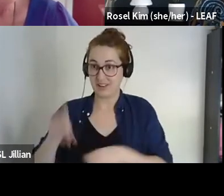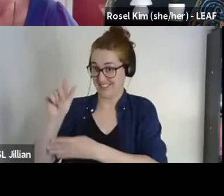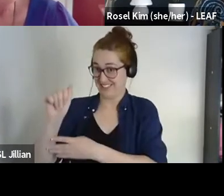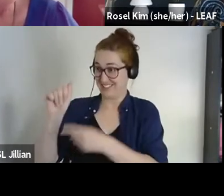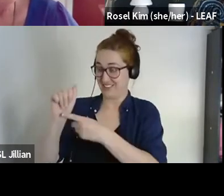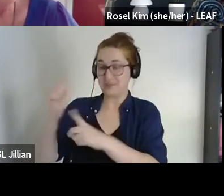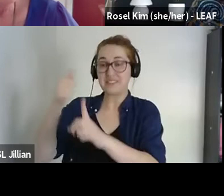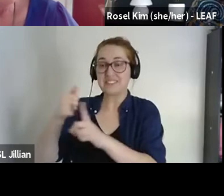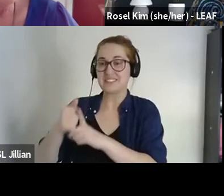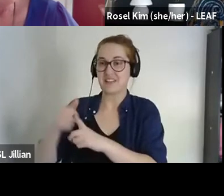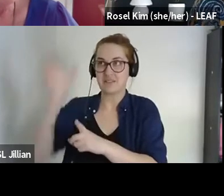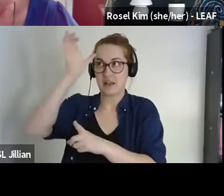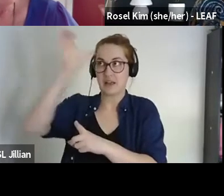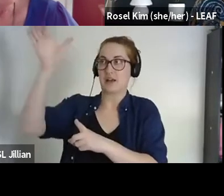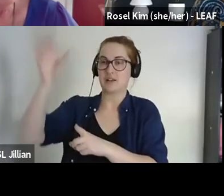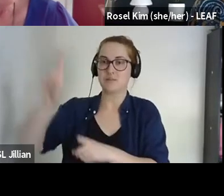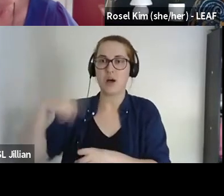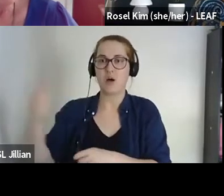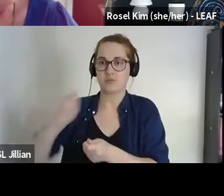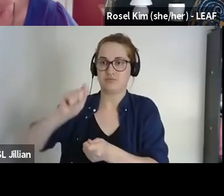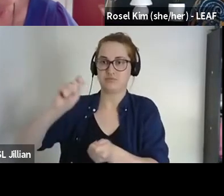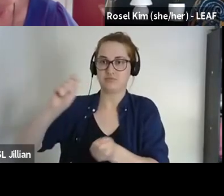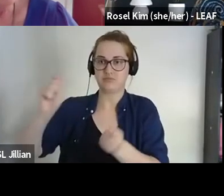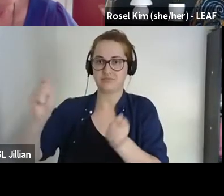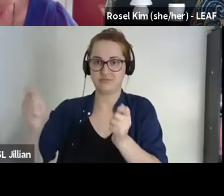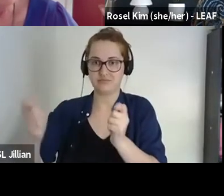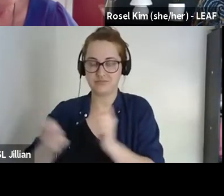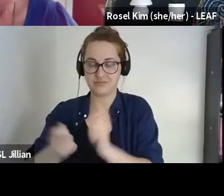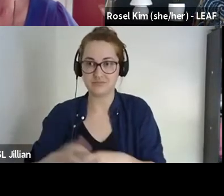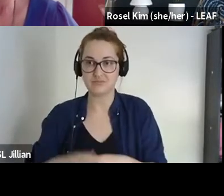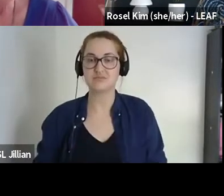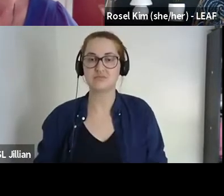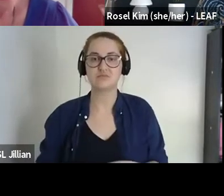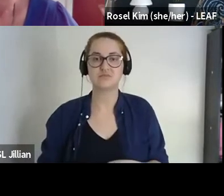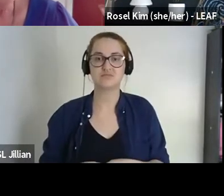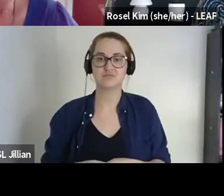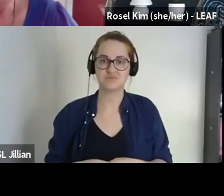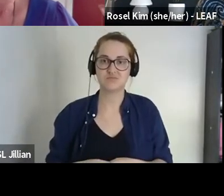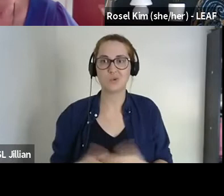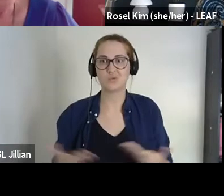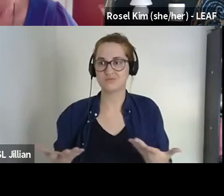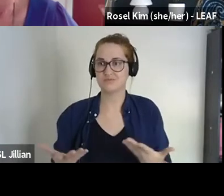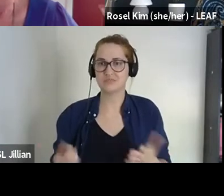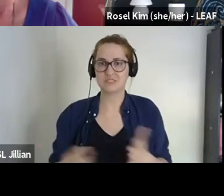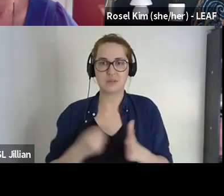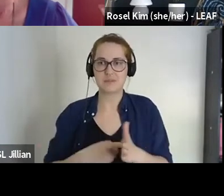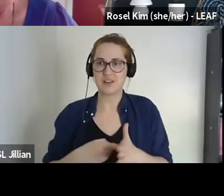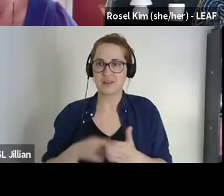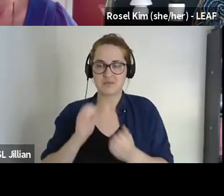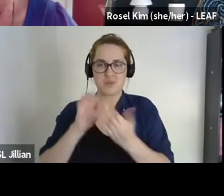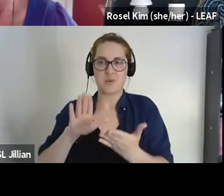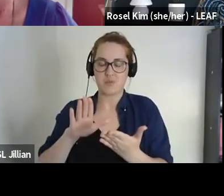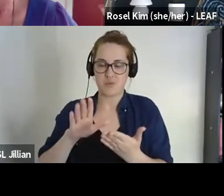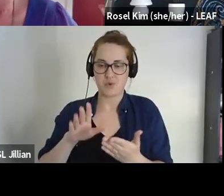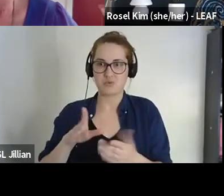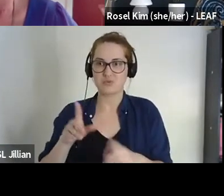larger conversation is the very siloed approach that's been taken to human rights, and the very fact that our court systems have not